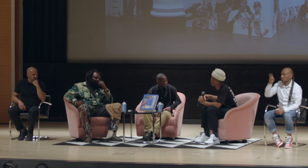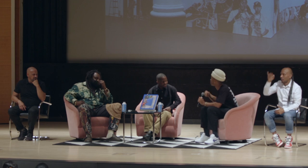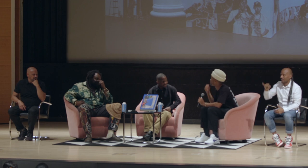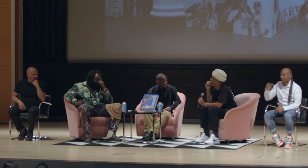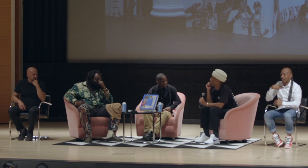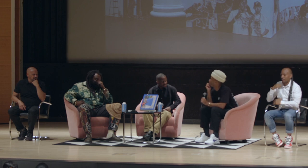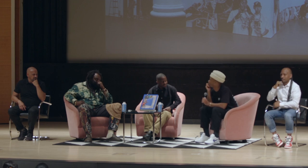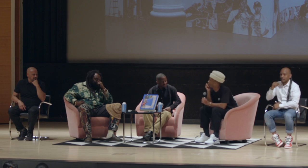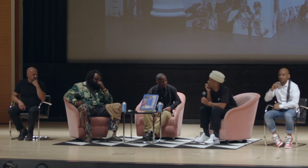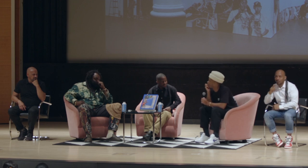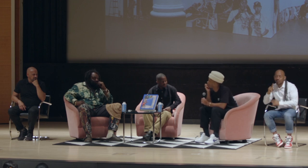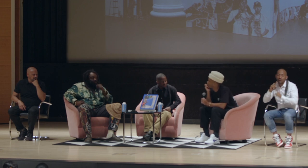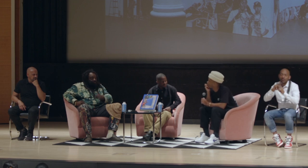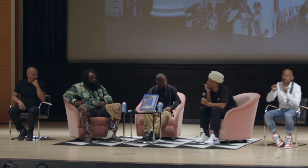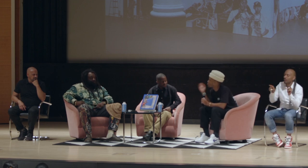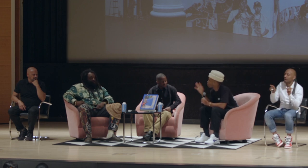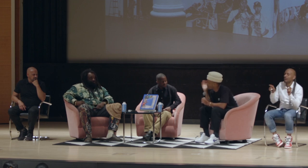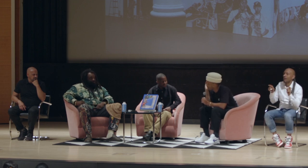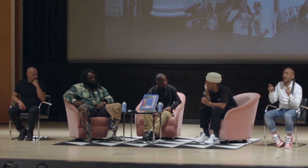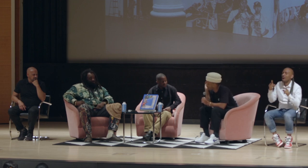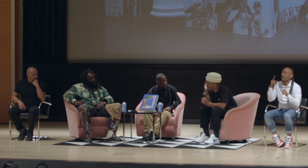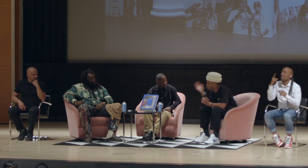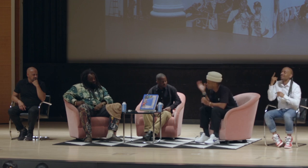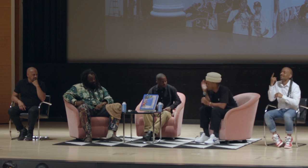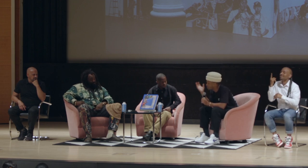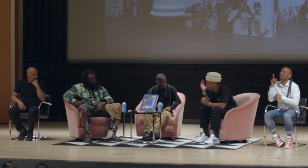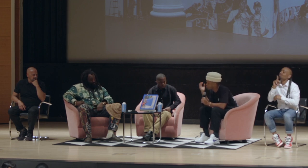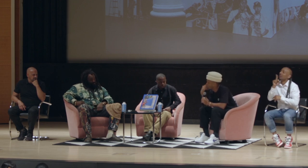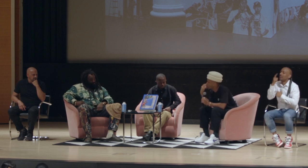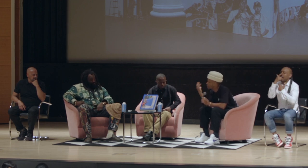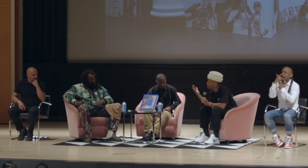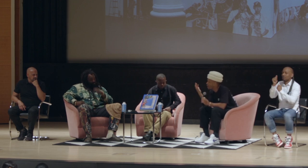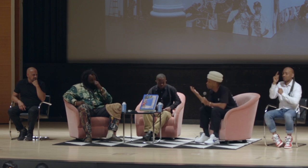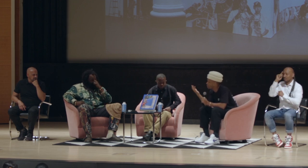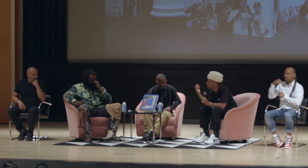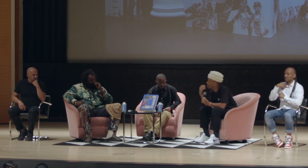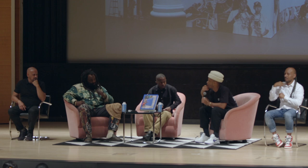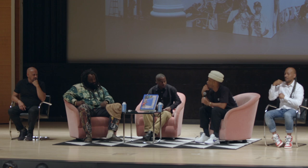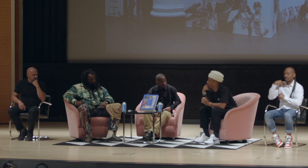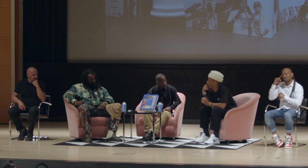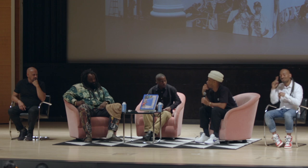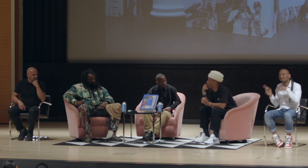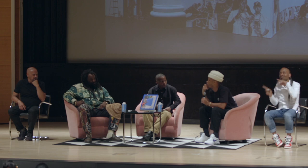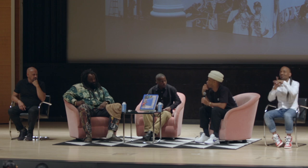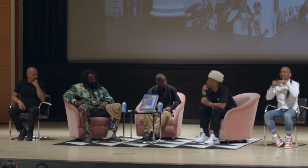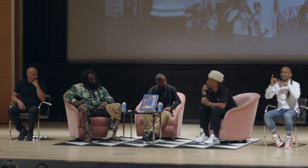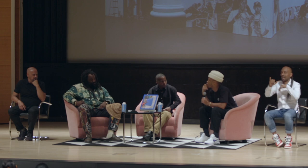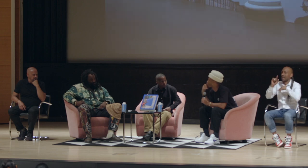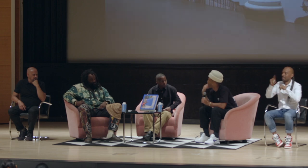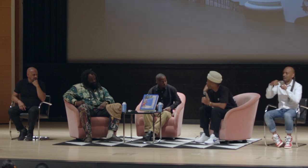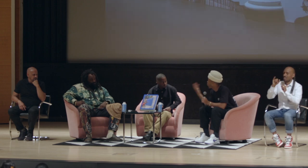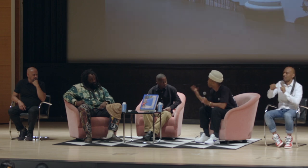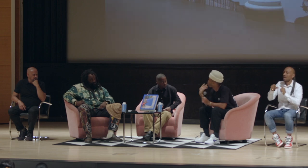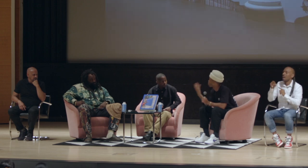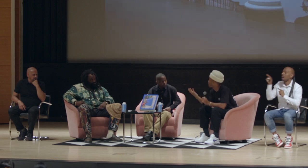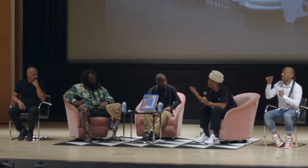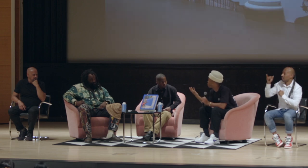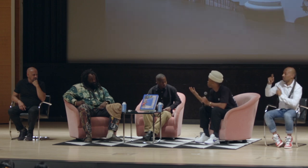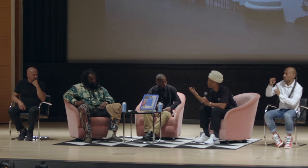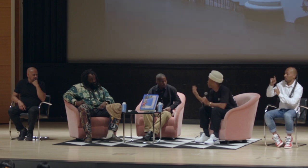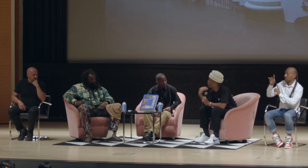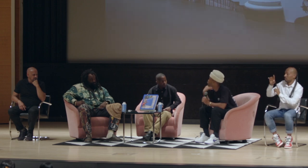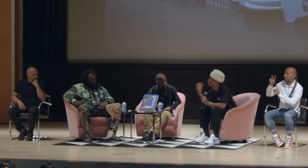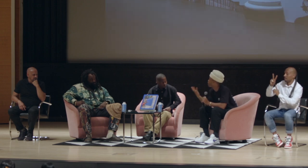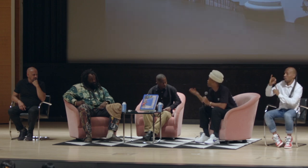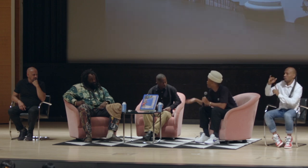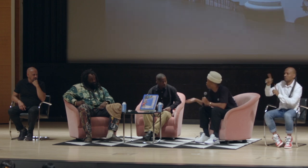gonna, you know, but it's what was sort of like interesting and what struck me about that was that he was always trying to